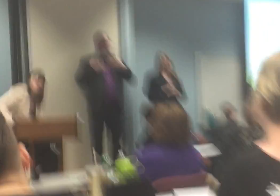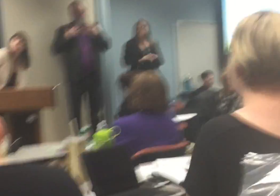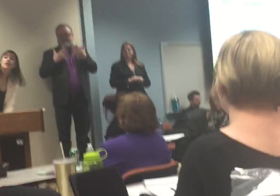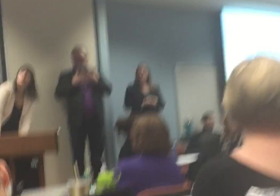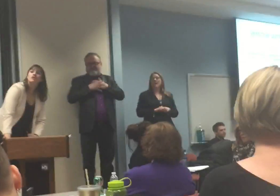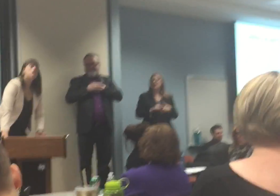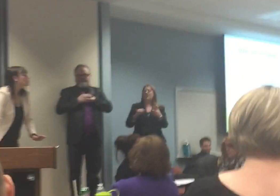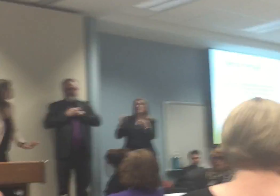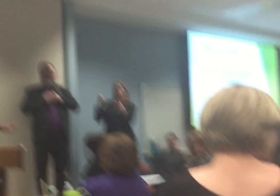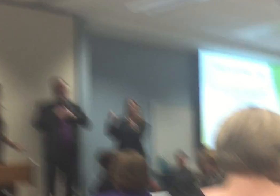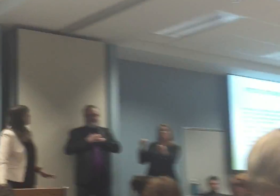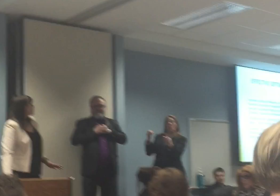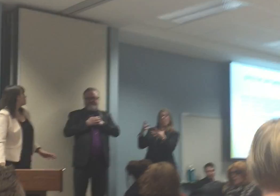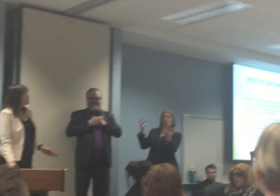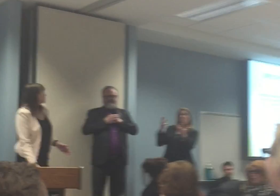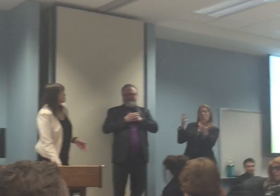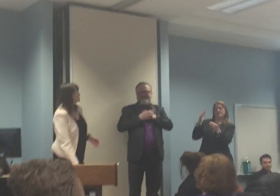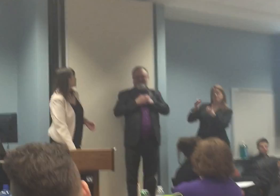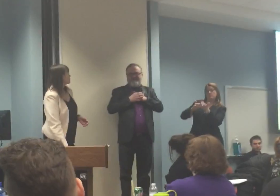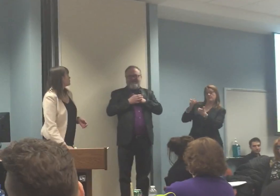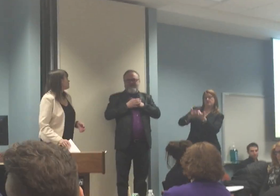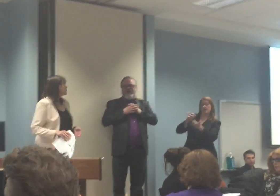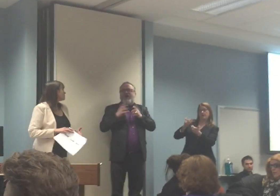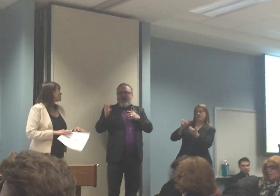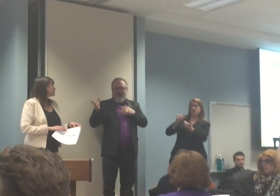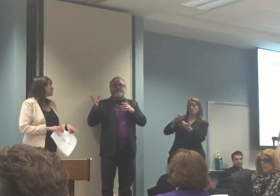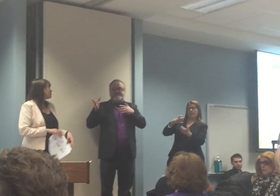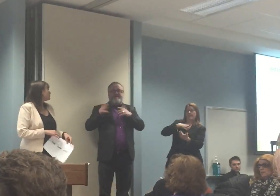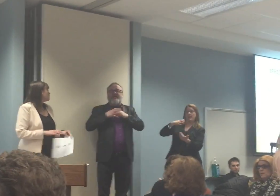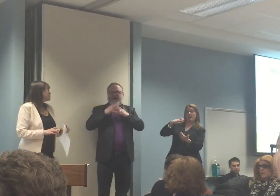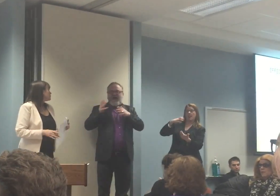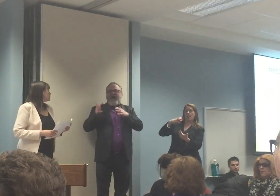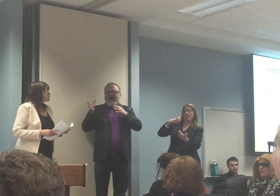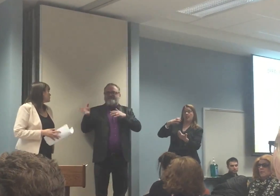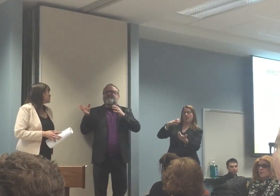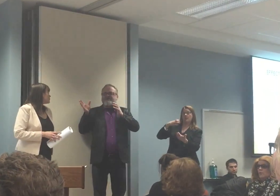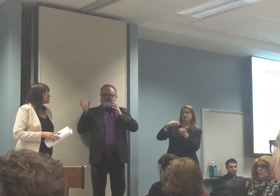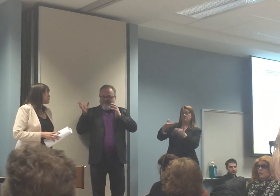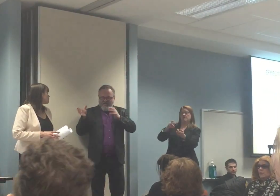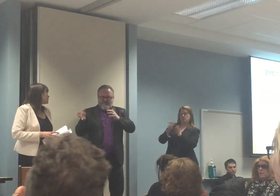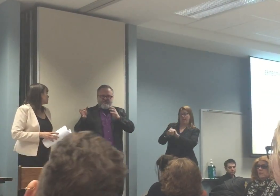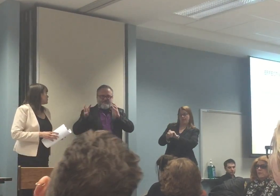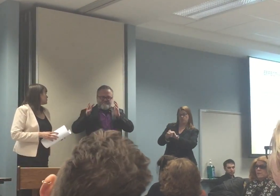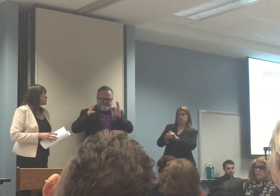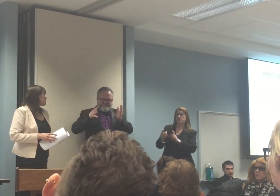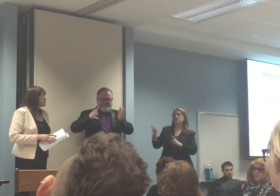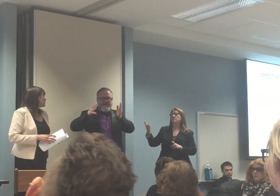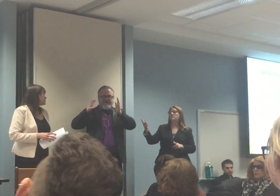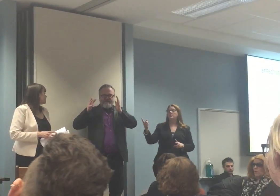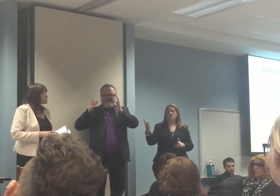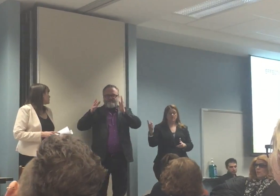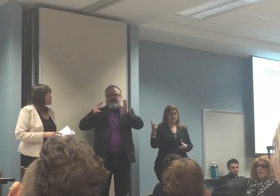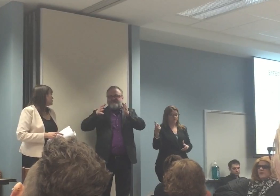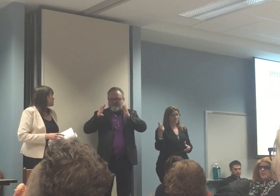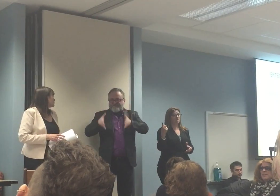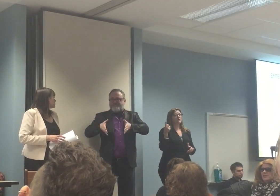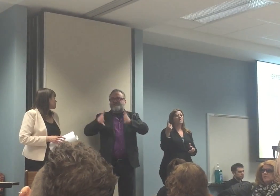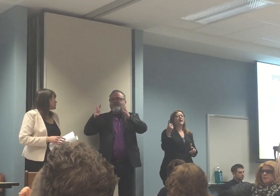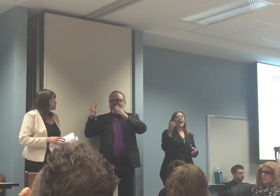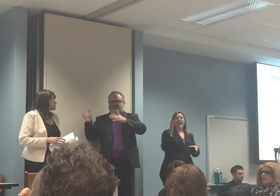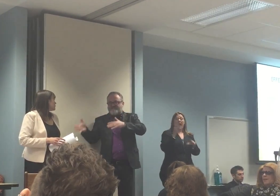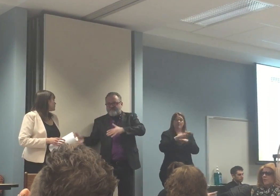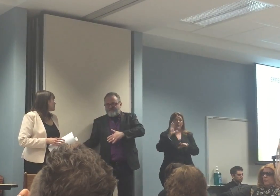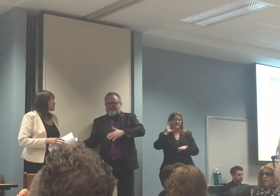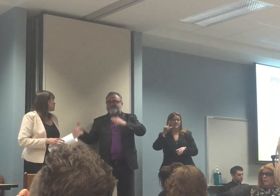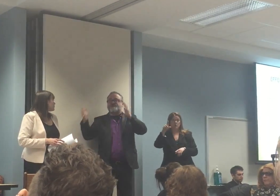So I- then what is the process to, appeal the I'm wording saying- and have it changed? I think if after listening